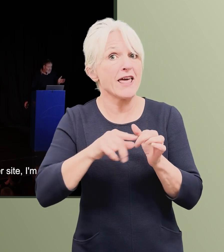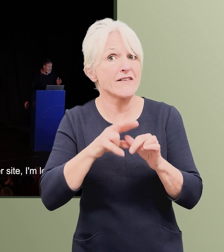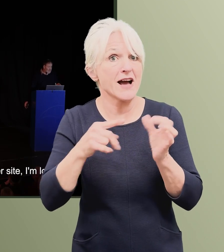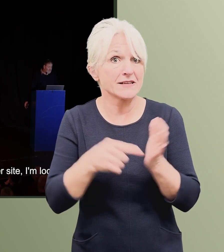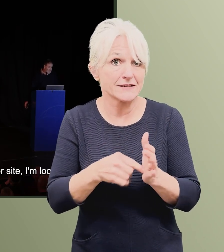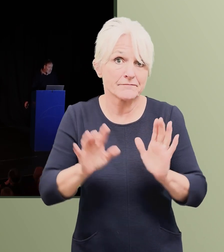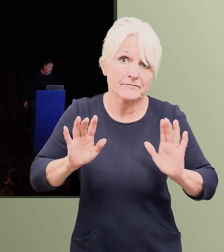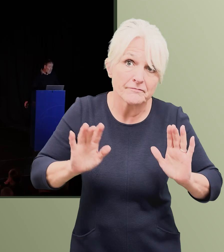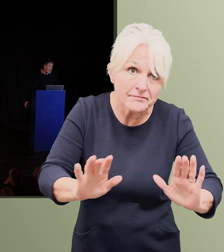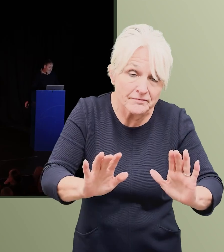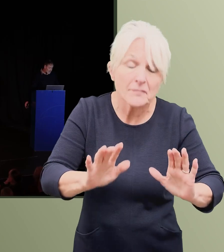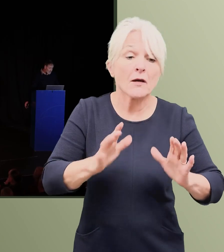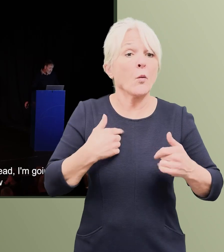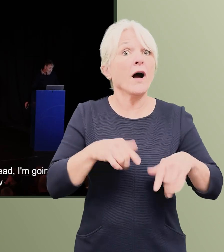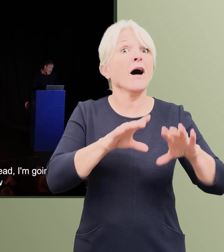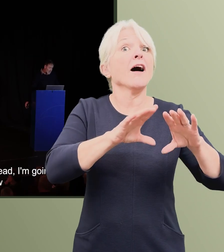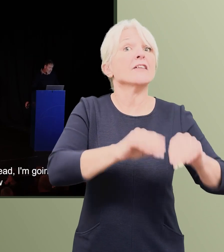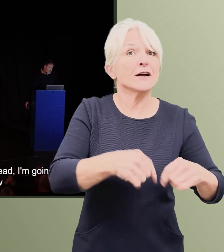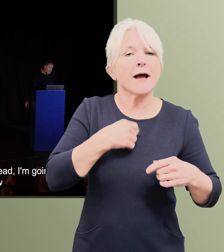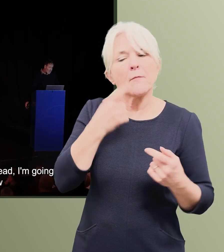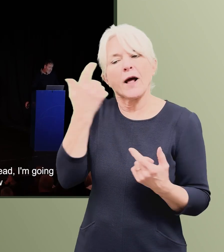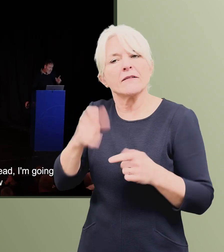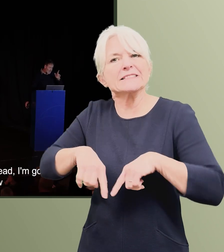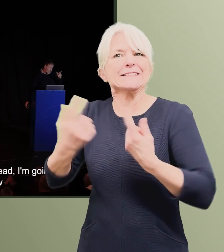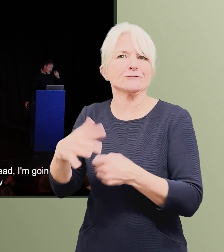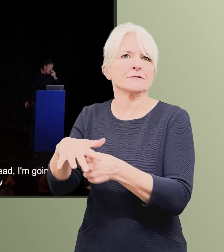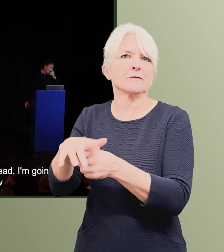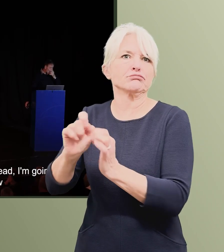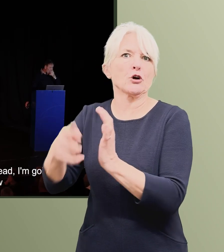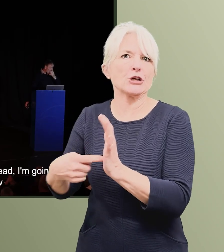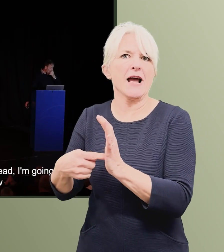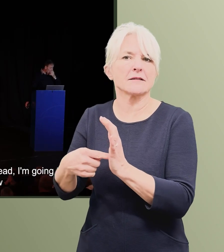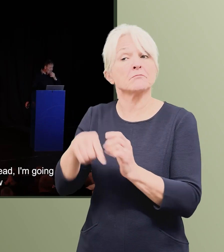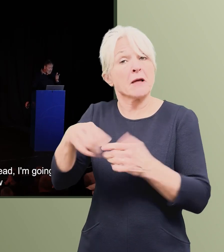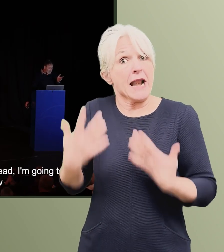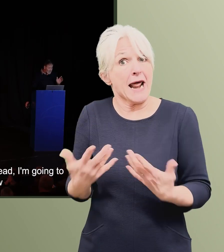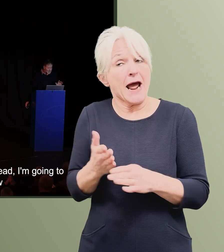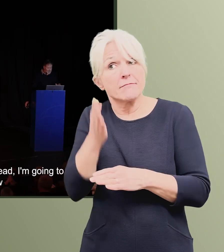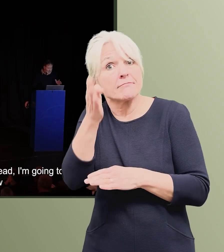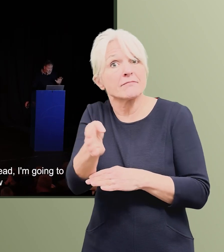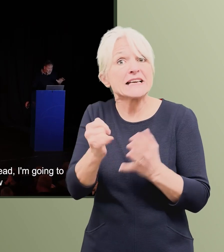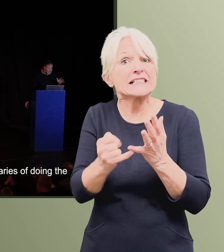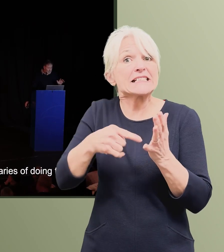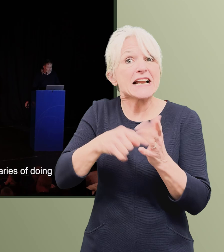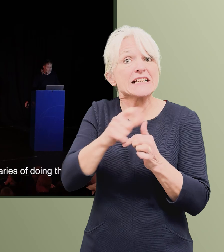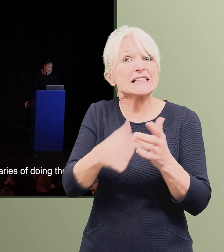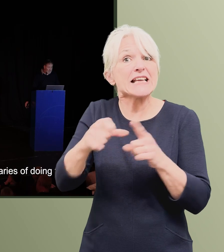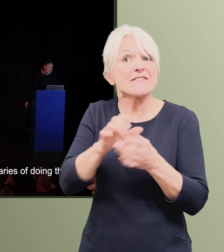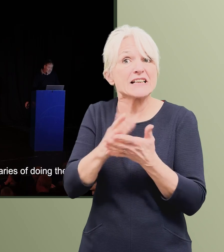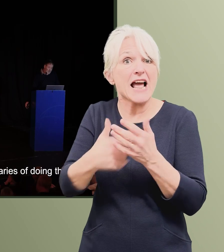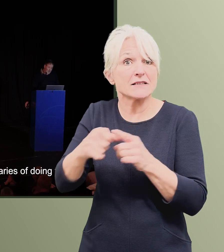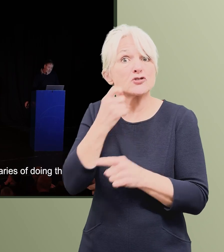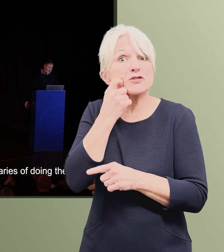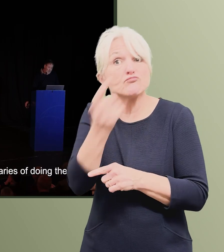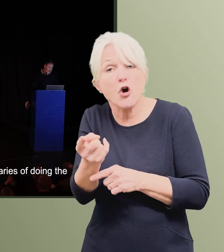I'm looking at a site called White House, which is down towards St David's Head. I'm going to be looking at that maybe tomorrow or